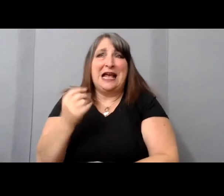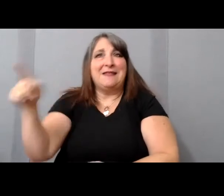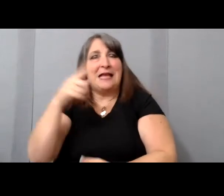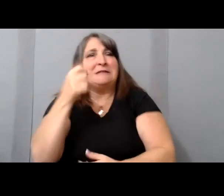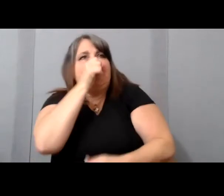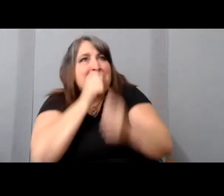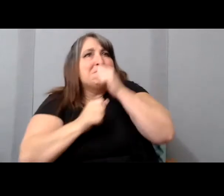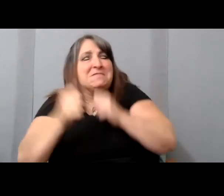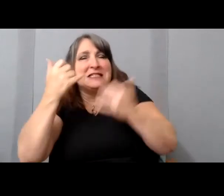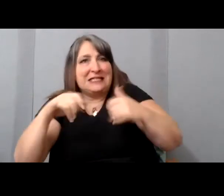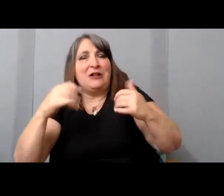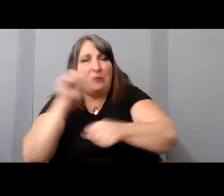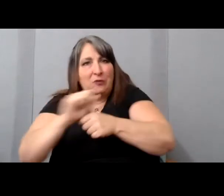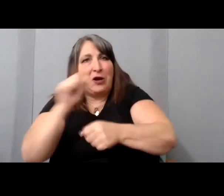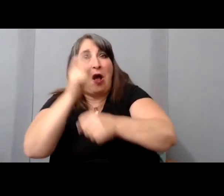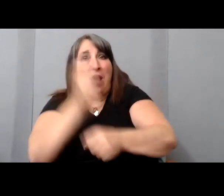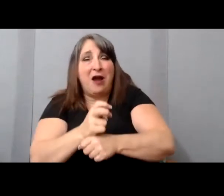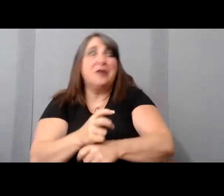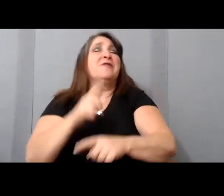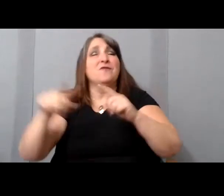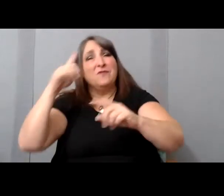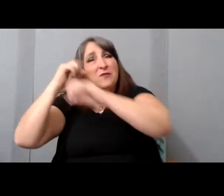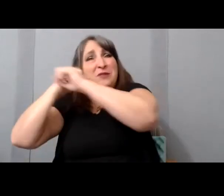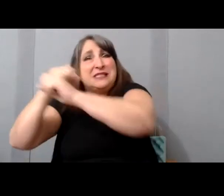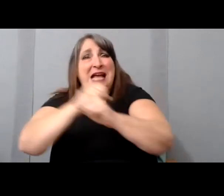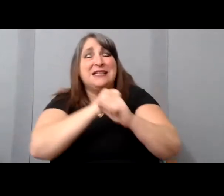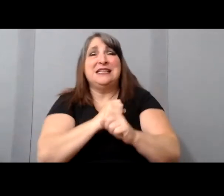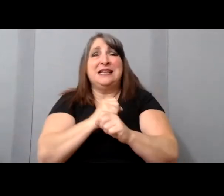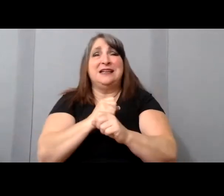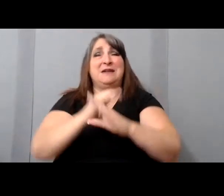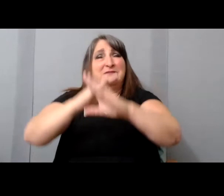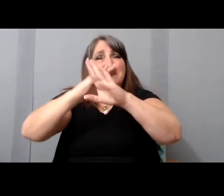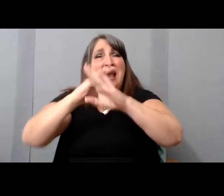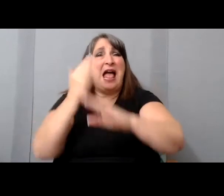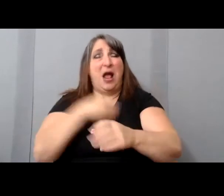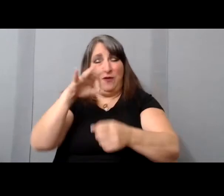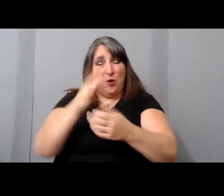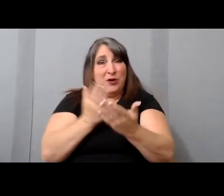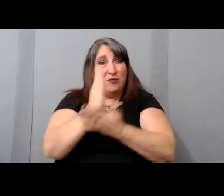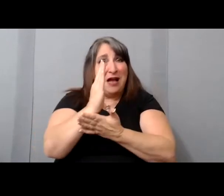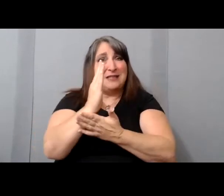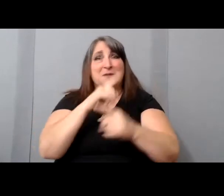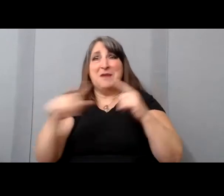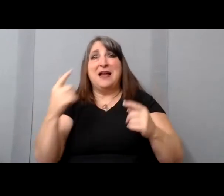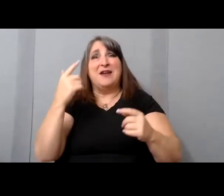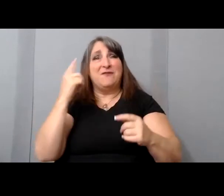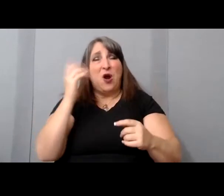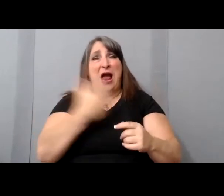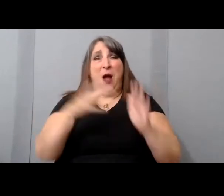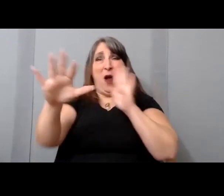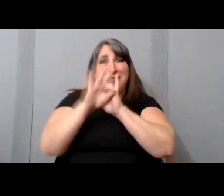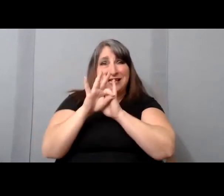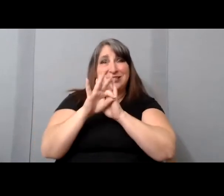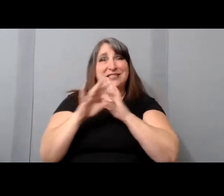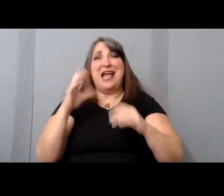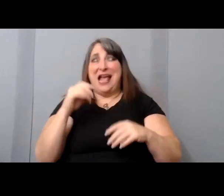protecting and expanding voting rights, but ensuring the integrity of our elections. And I'm proud to have played a part in the election of